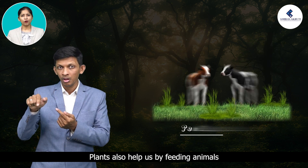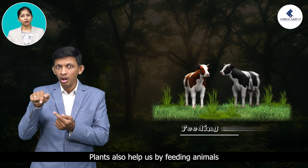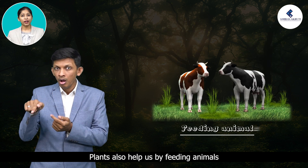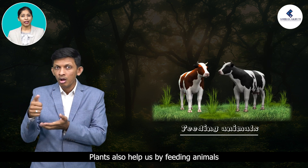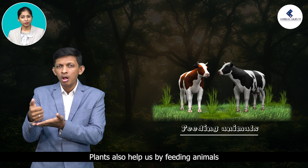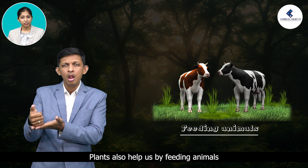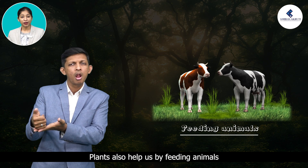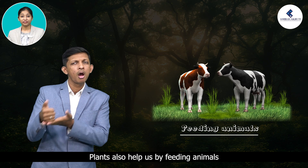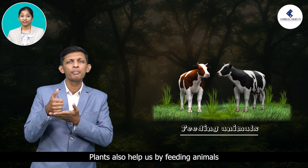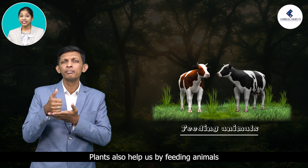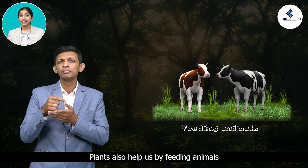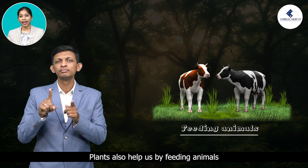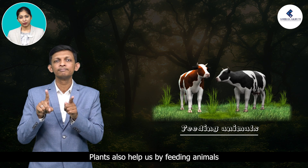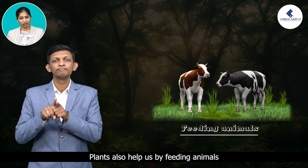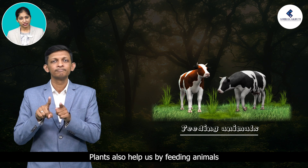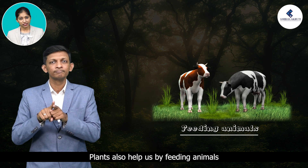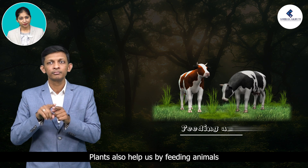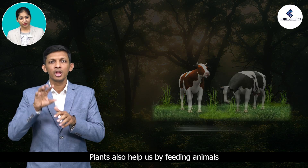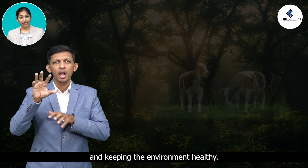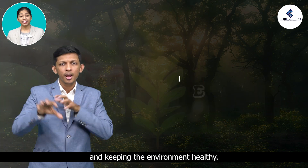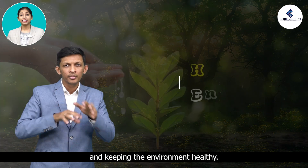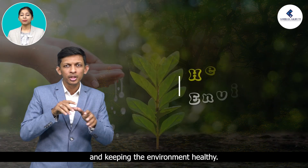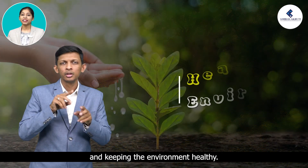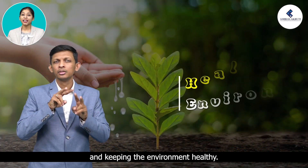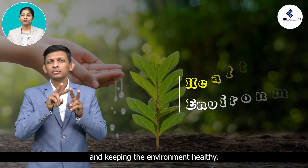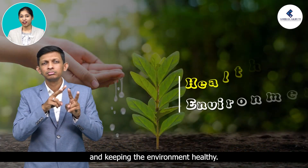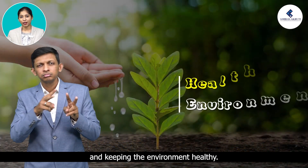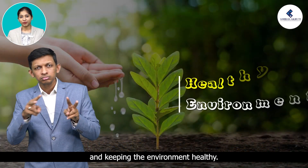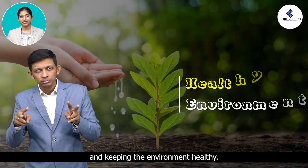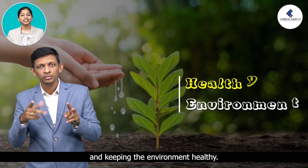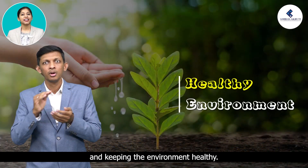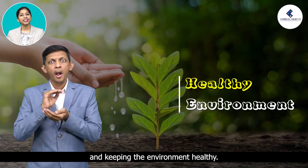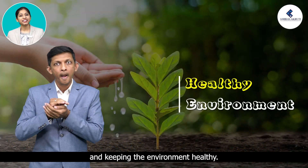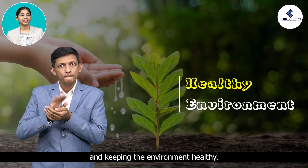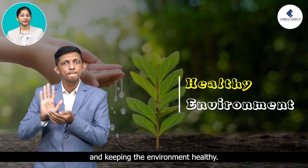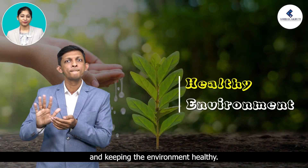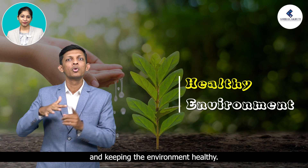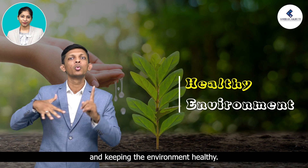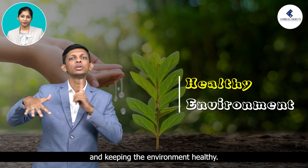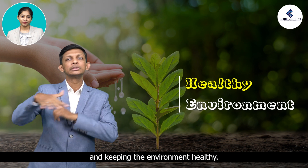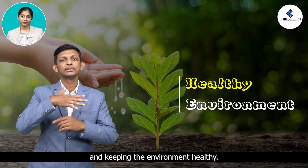Plants also help us by feeding animals and keeping the environment healthy.